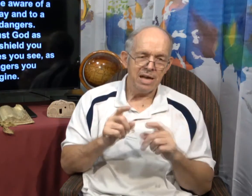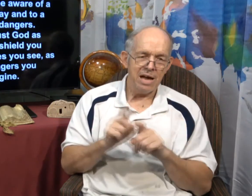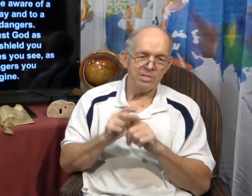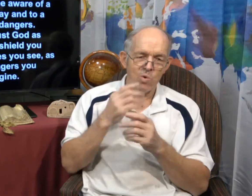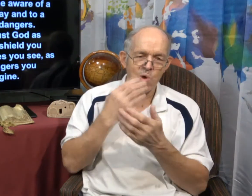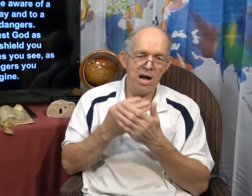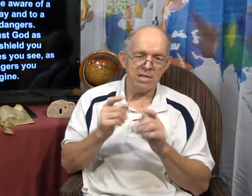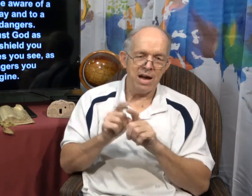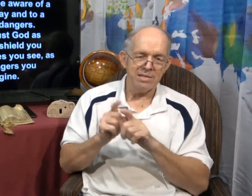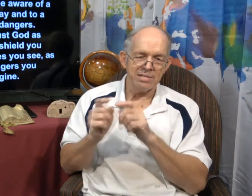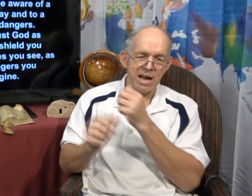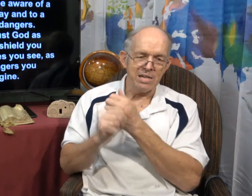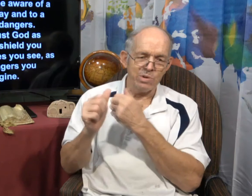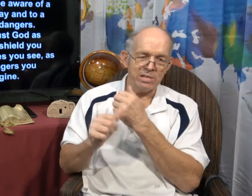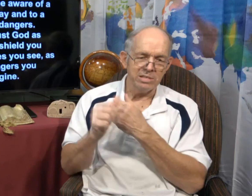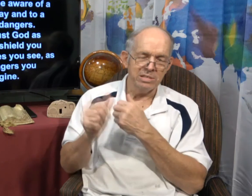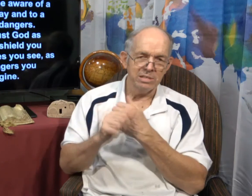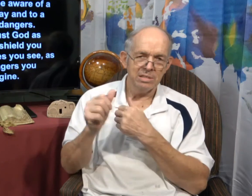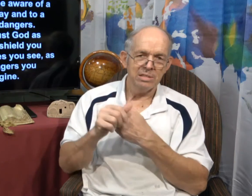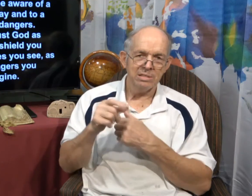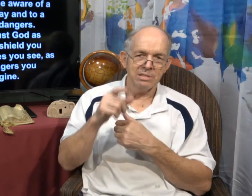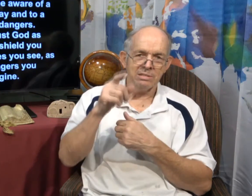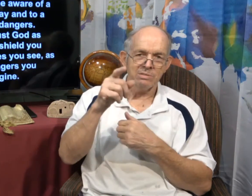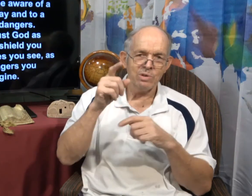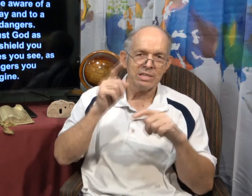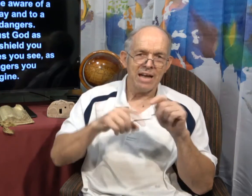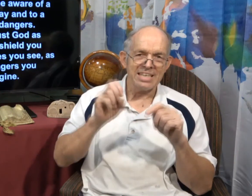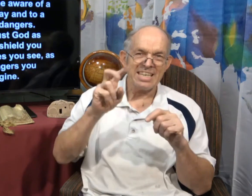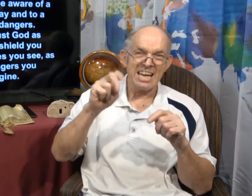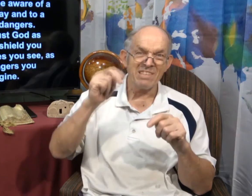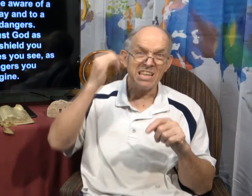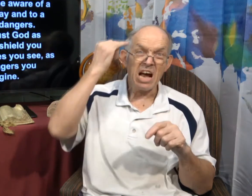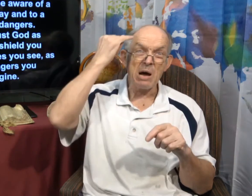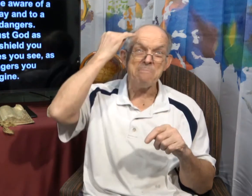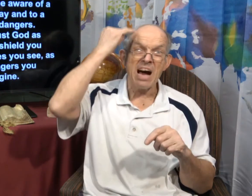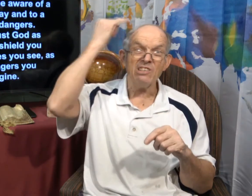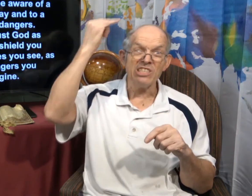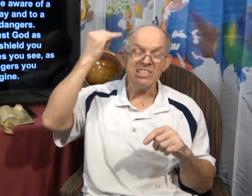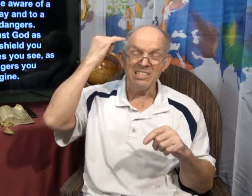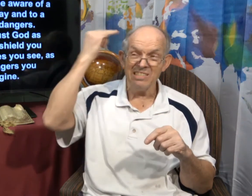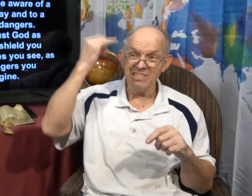as well as deadly, we can't even imagine.